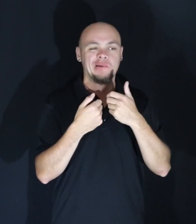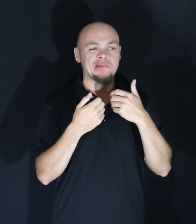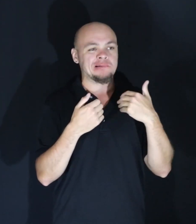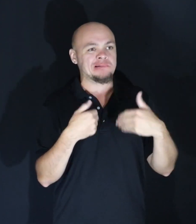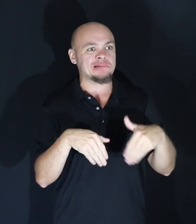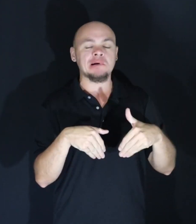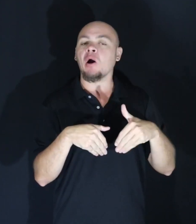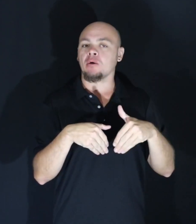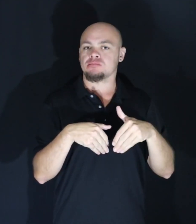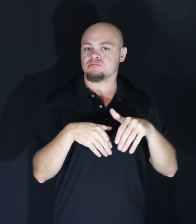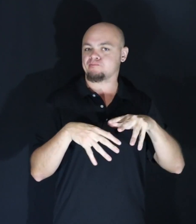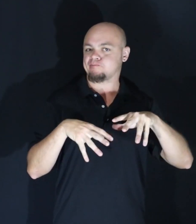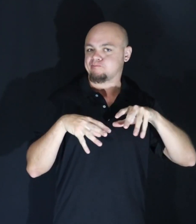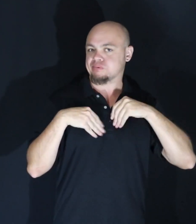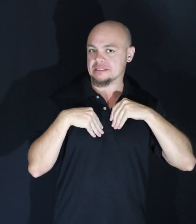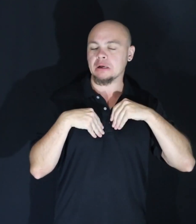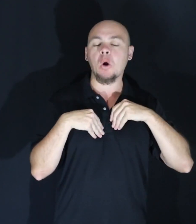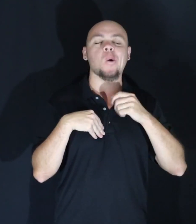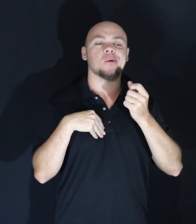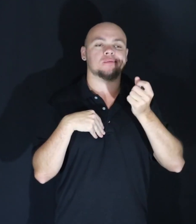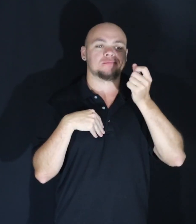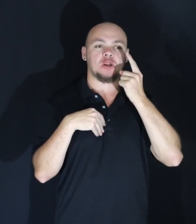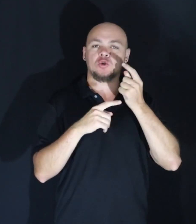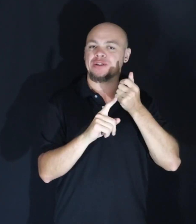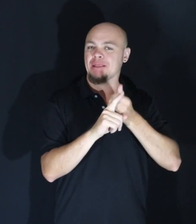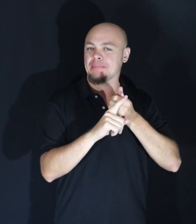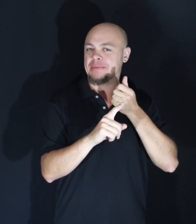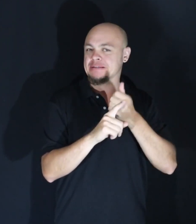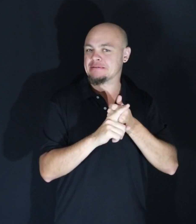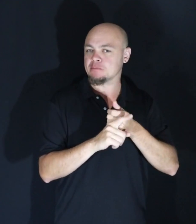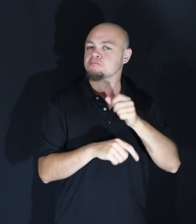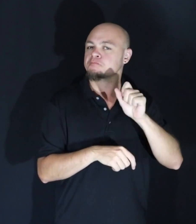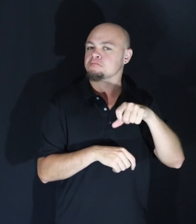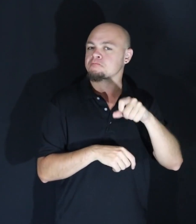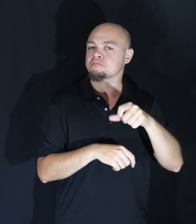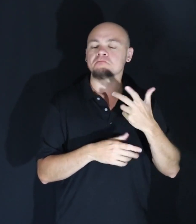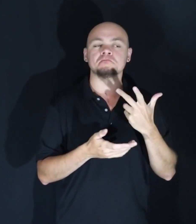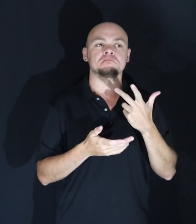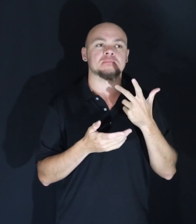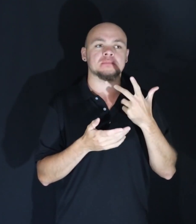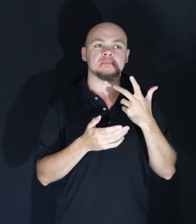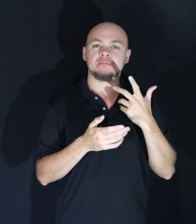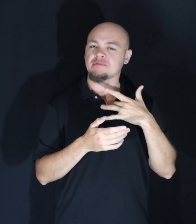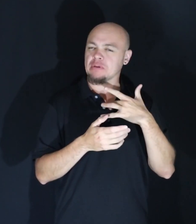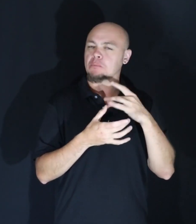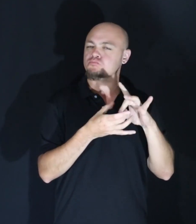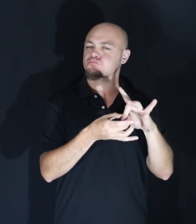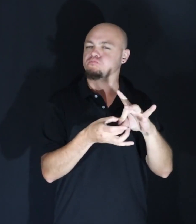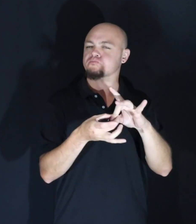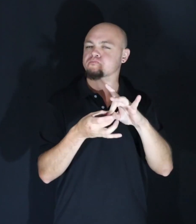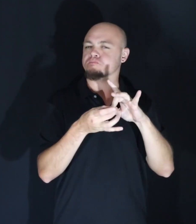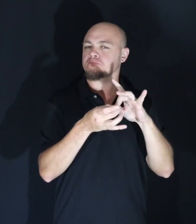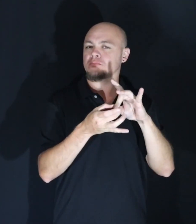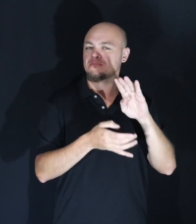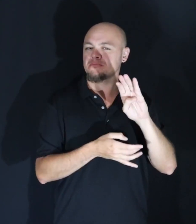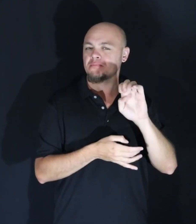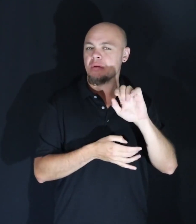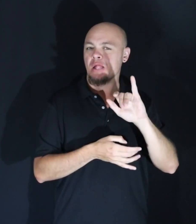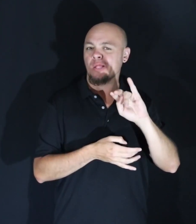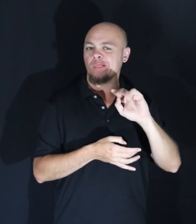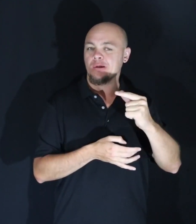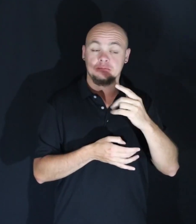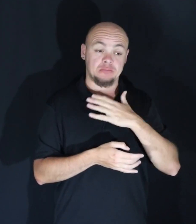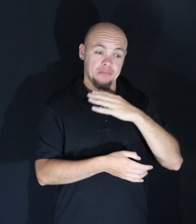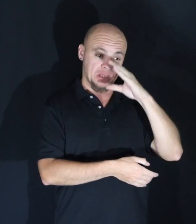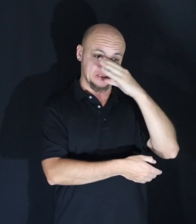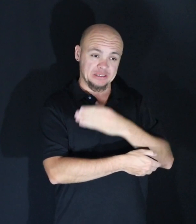them. They start to understand themselves. They feel like they belong. So